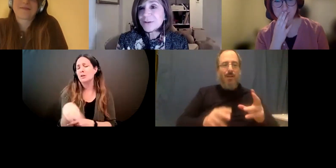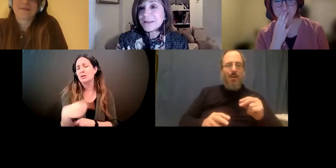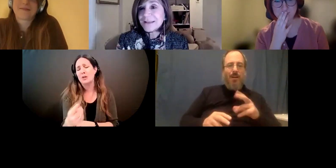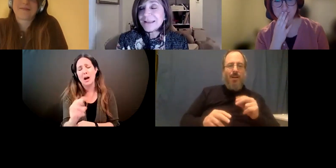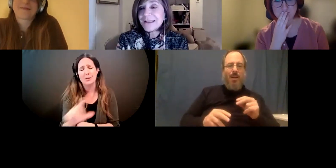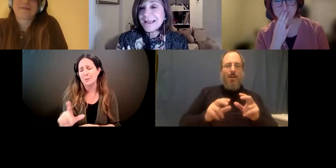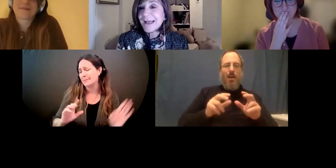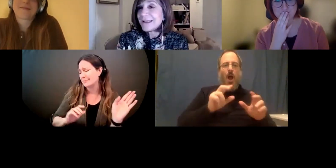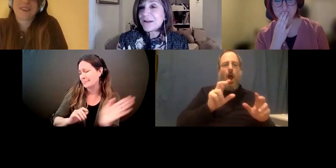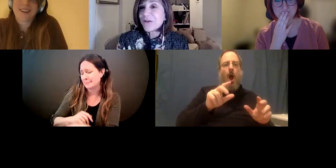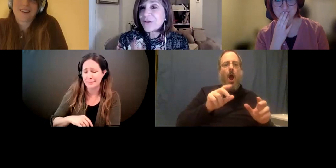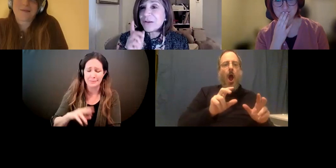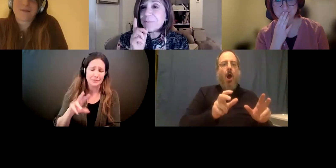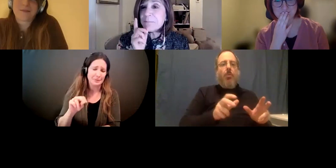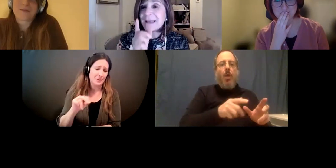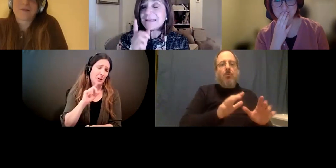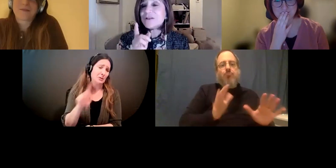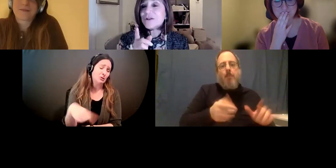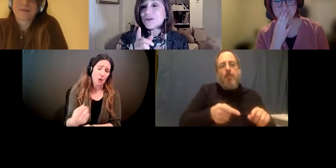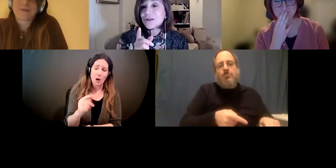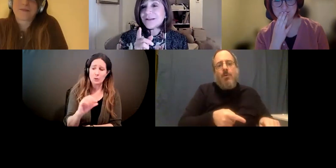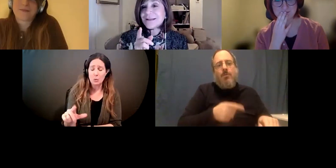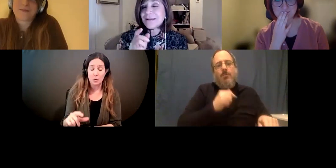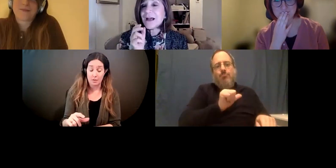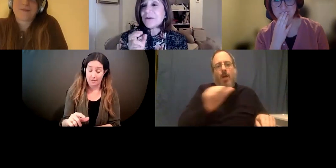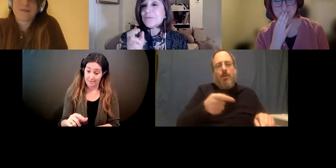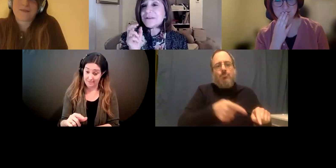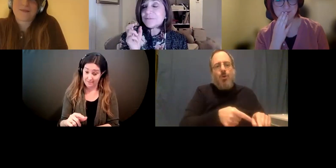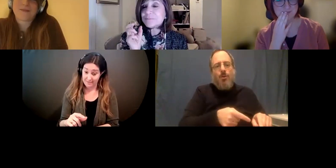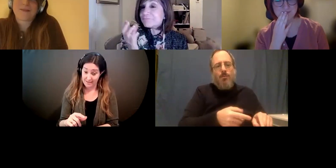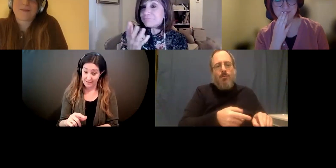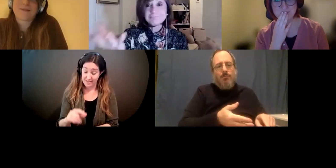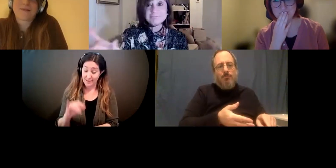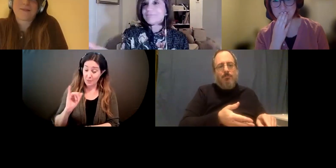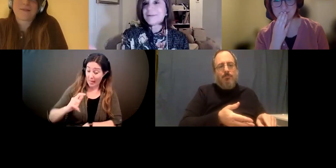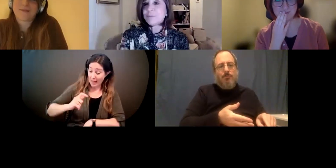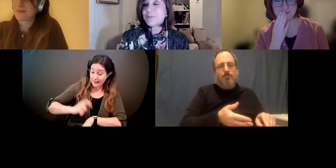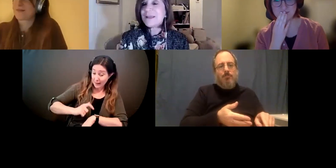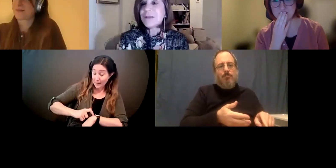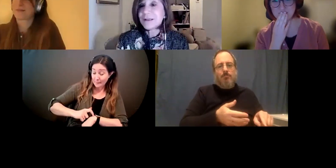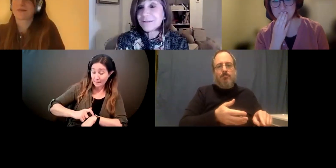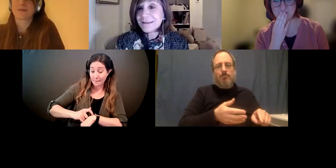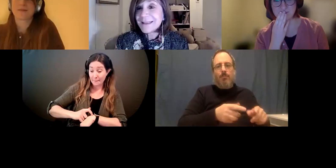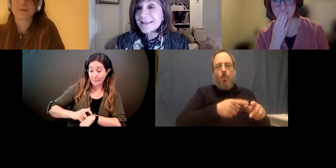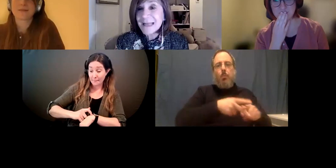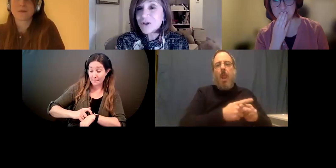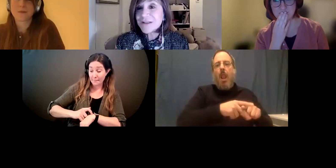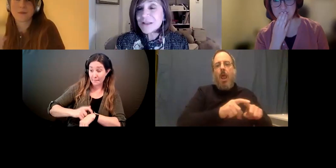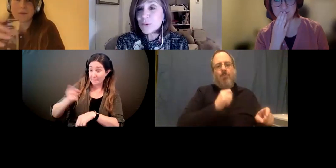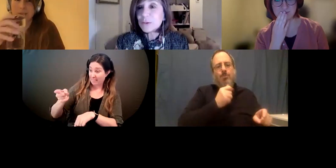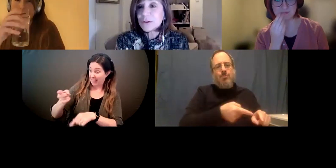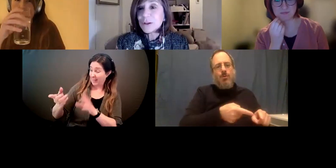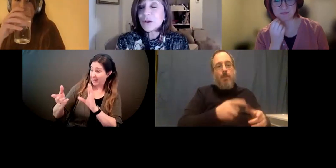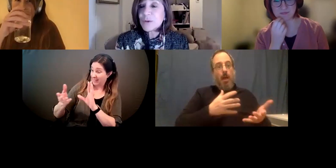tool. And the message that I was giving, that it's not just